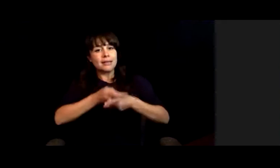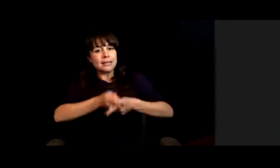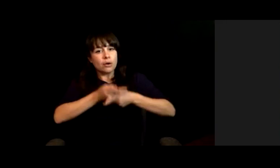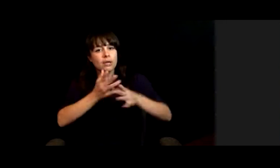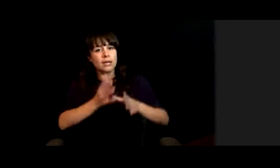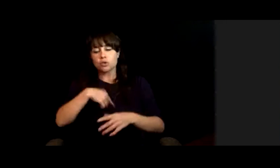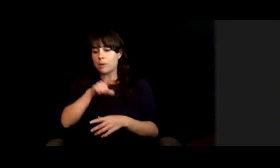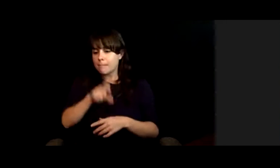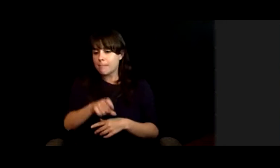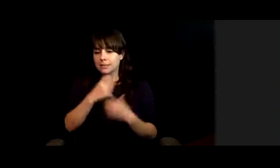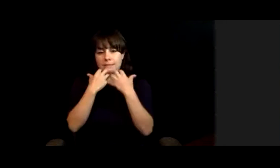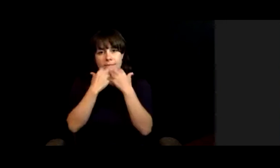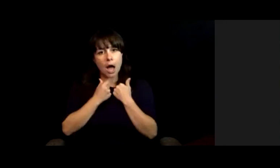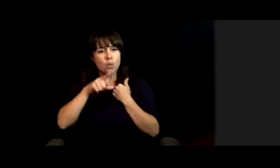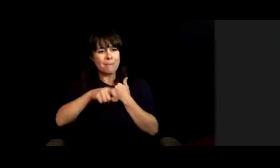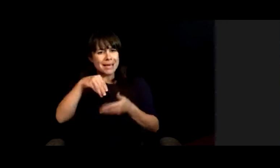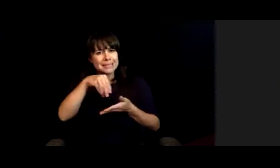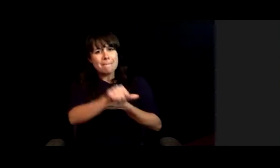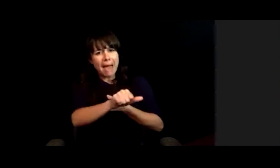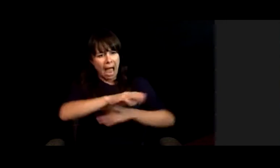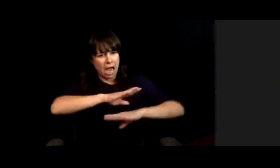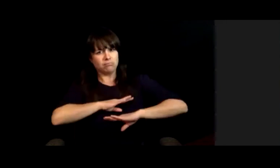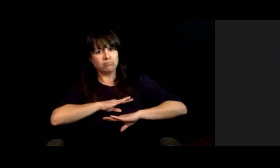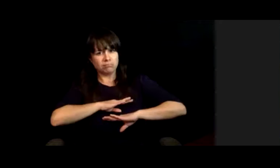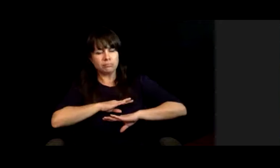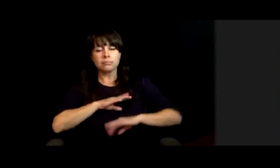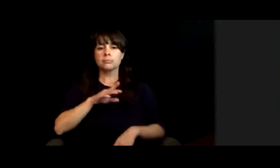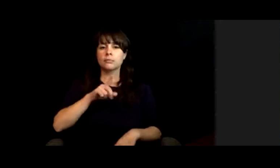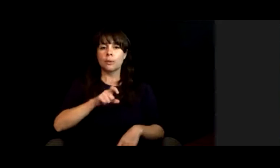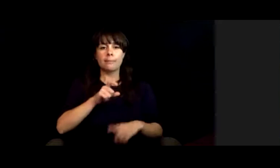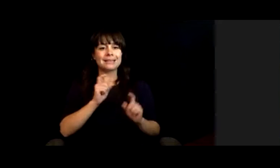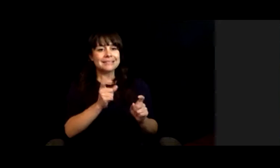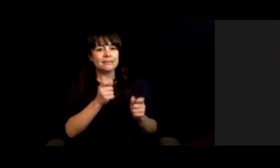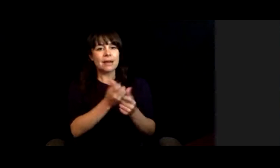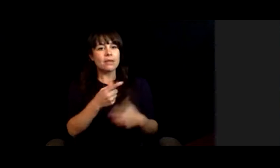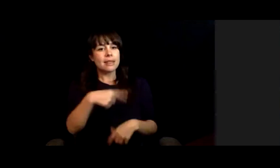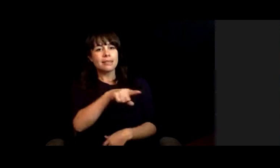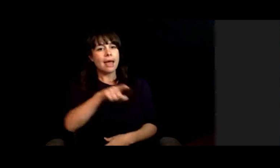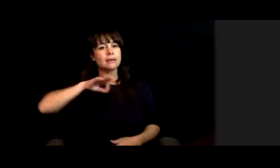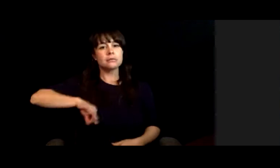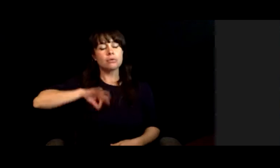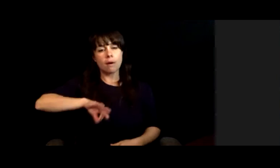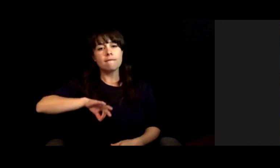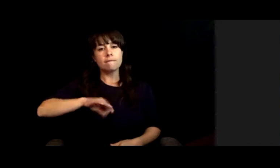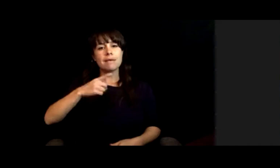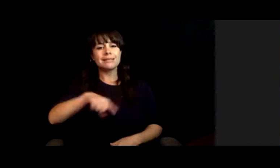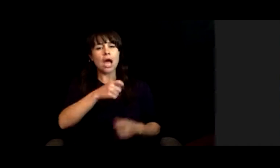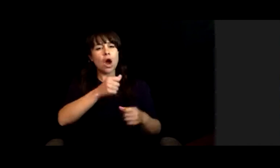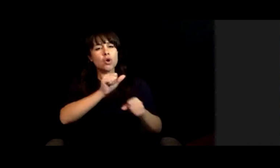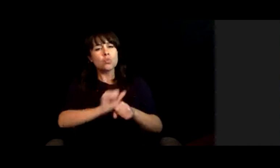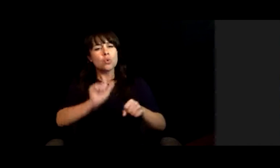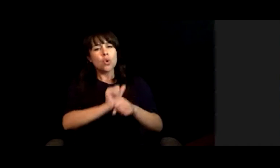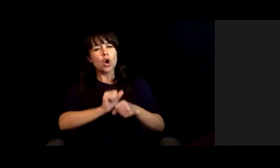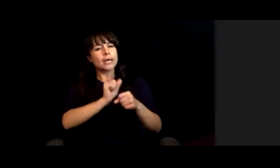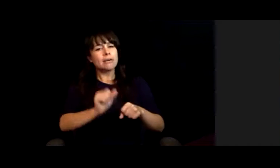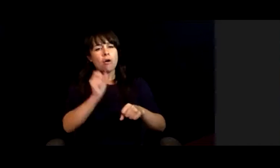value them and pay them, and to give them what they deserve. And they are working so hard to